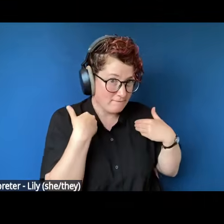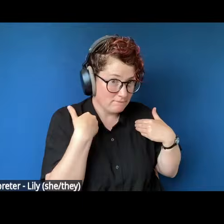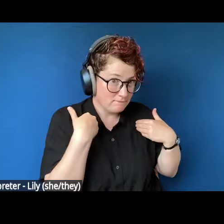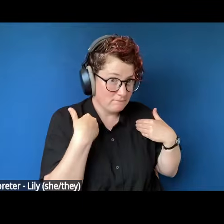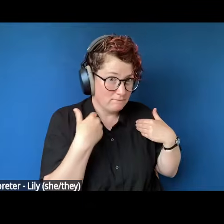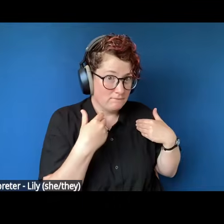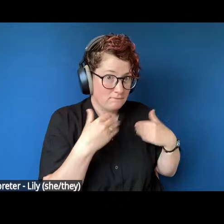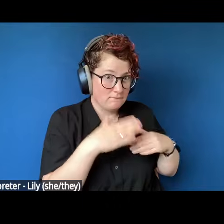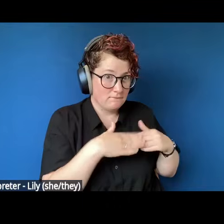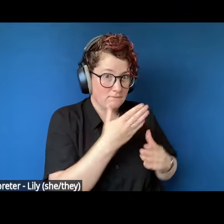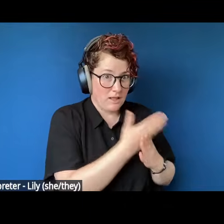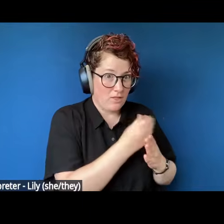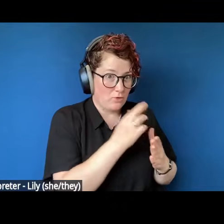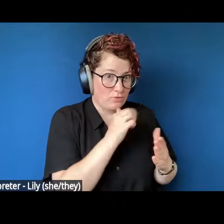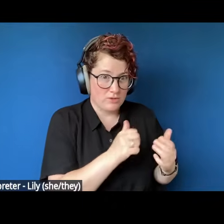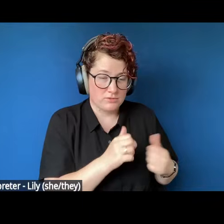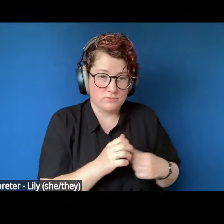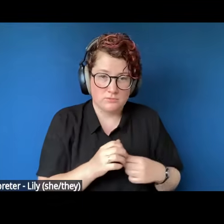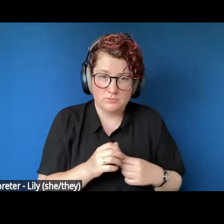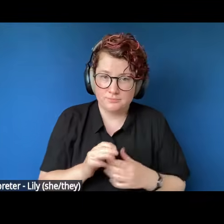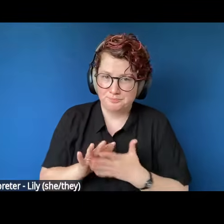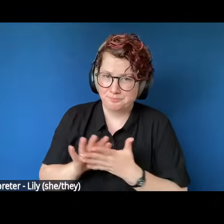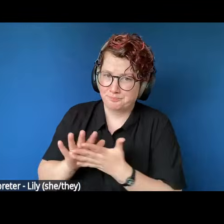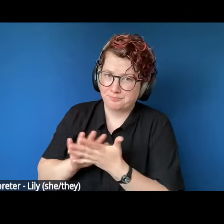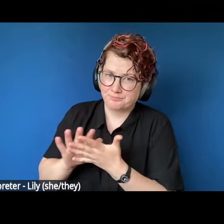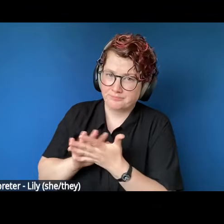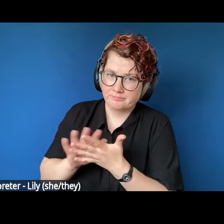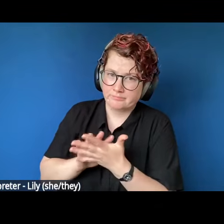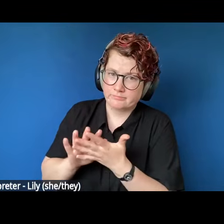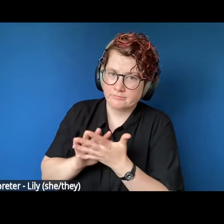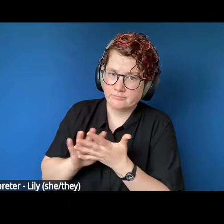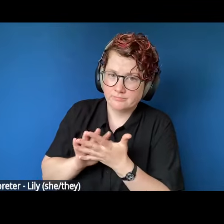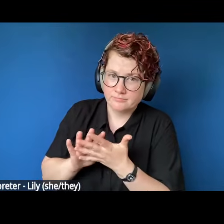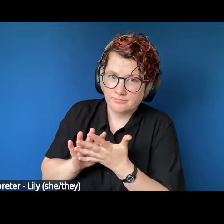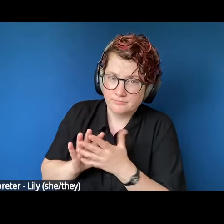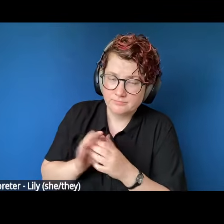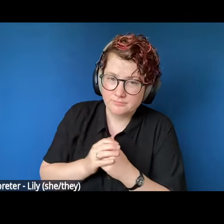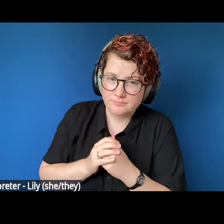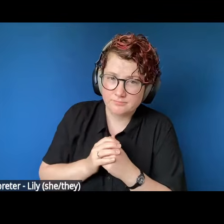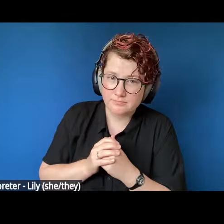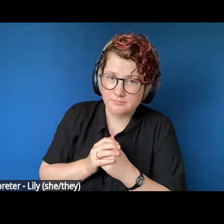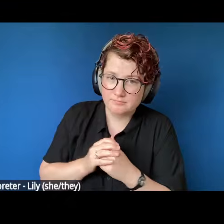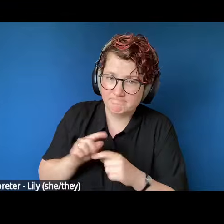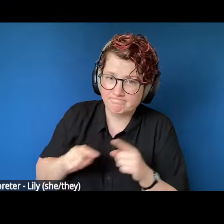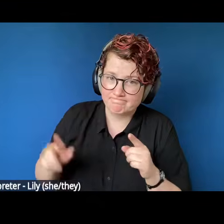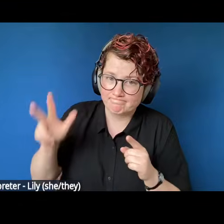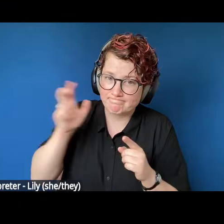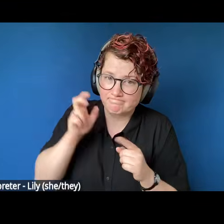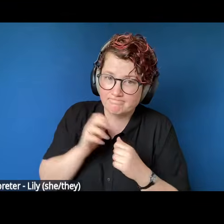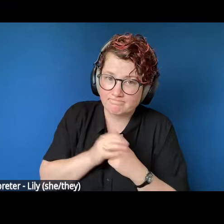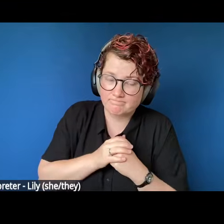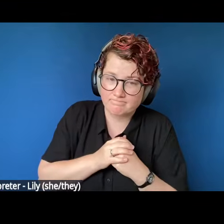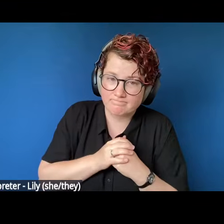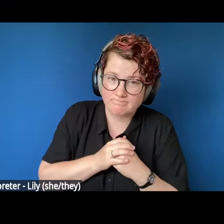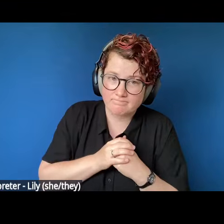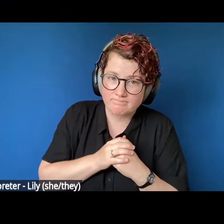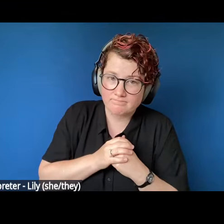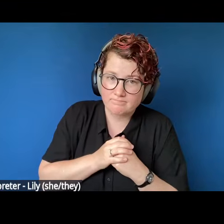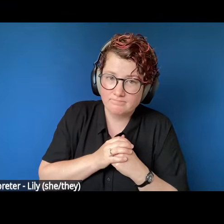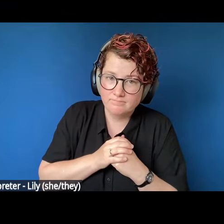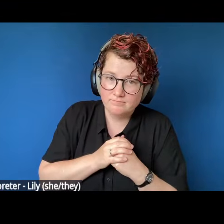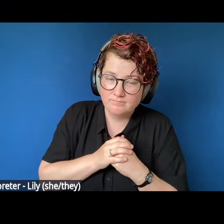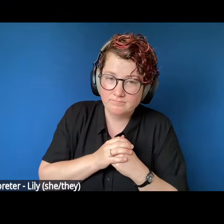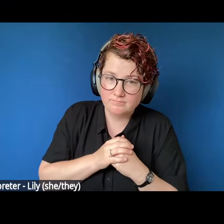the safety evaluation. Sure about that, so I asked that, I'm in front of it, and I'm happy to do that with that